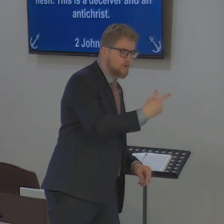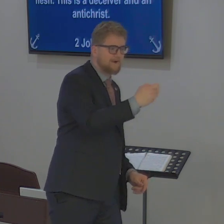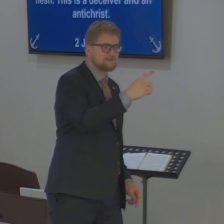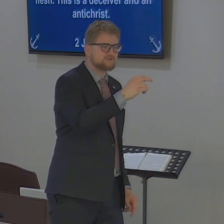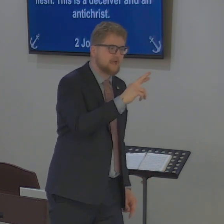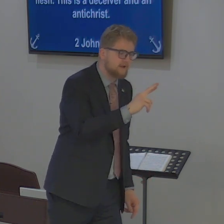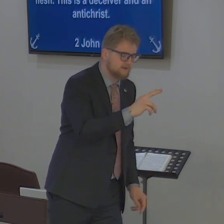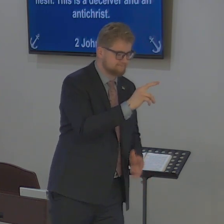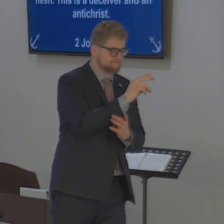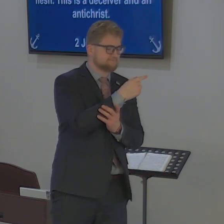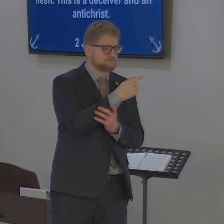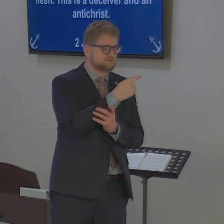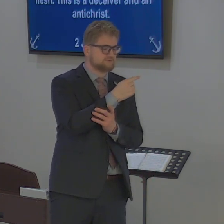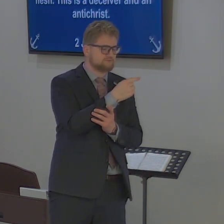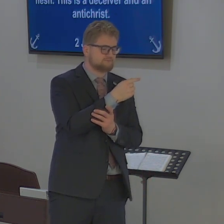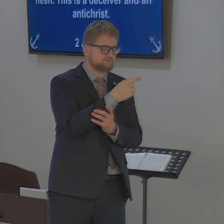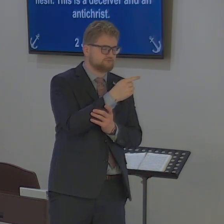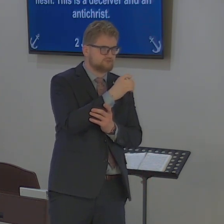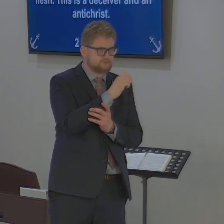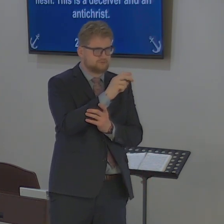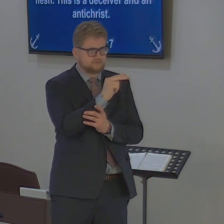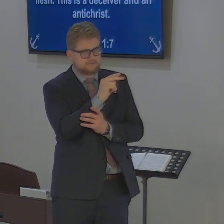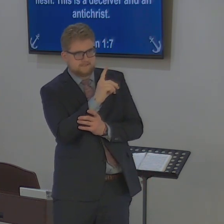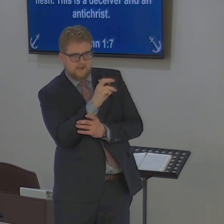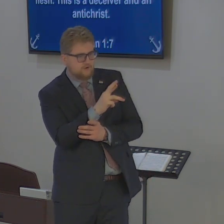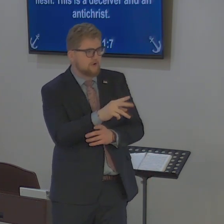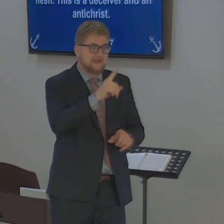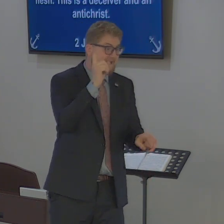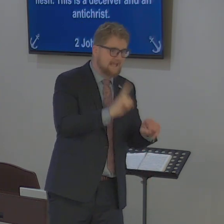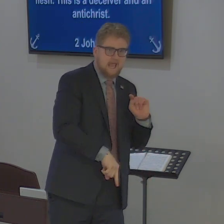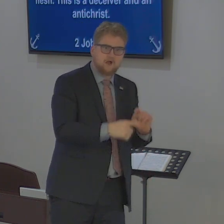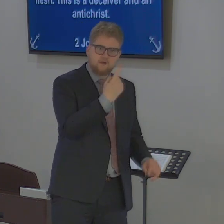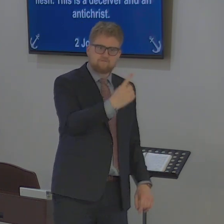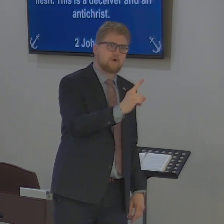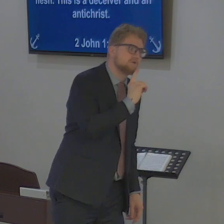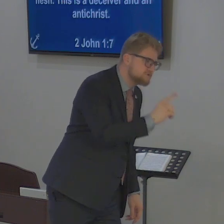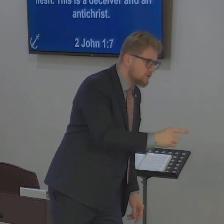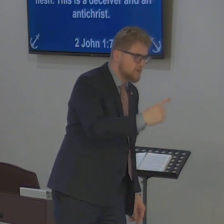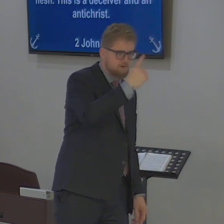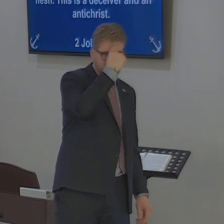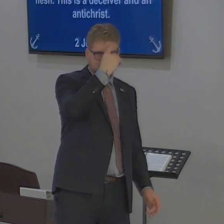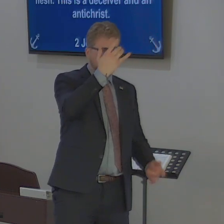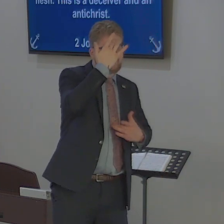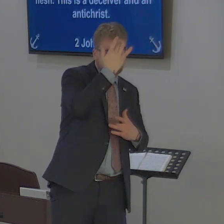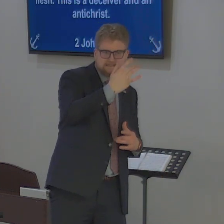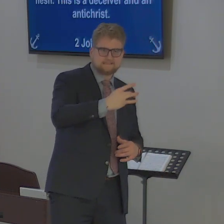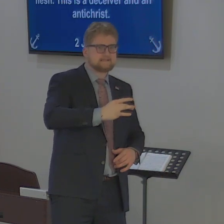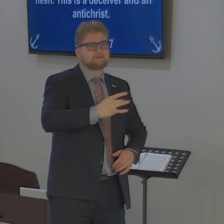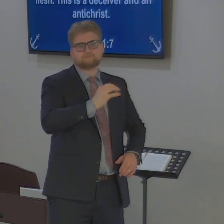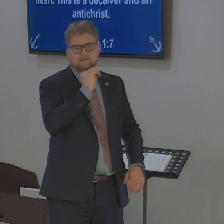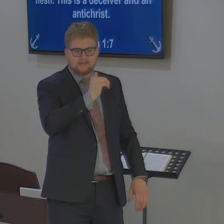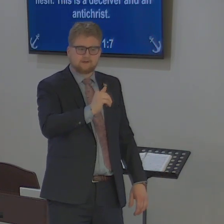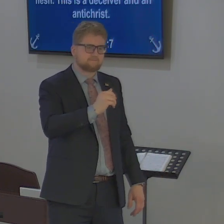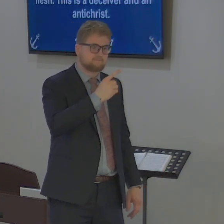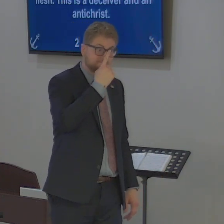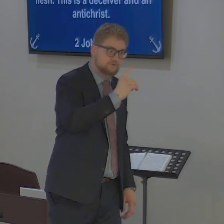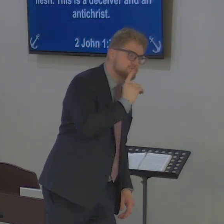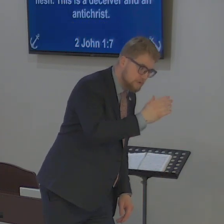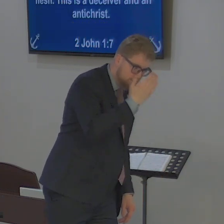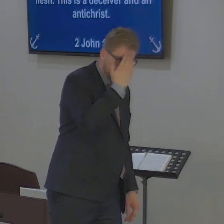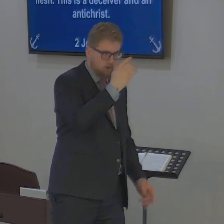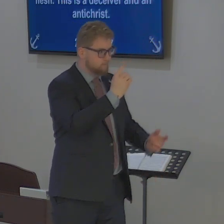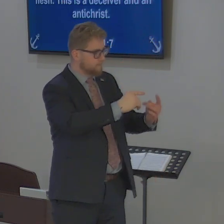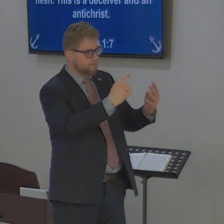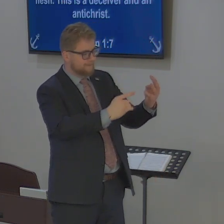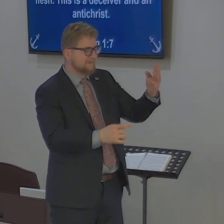define these things because there's no truth to them. Hence, it's constantly changing, right? I'm not trying to pick on